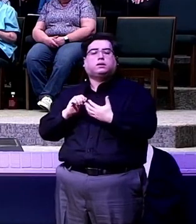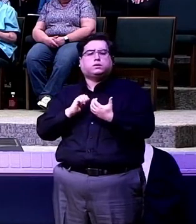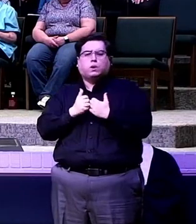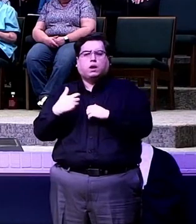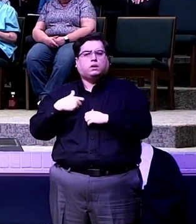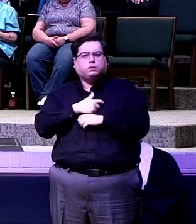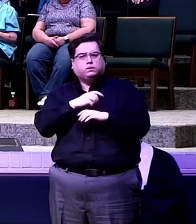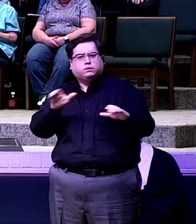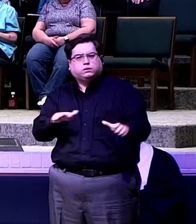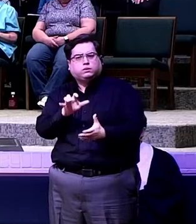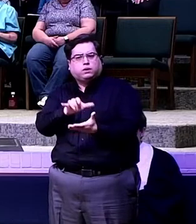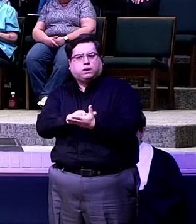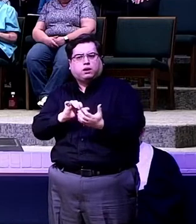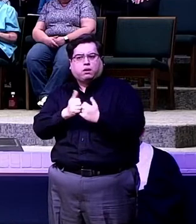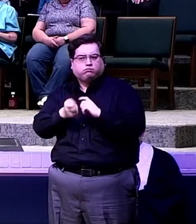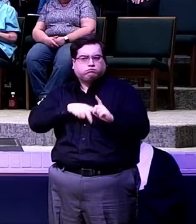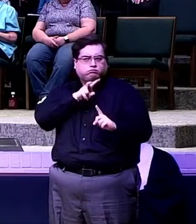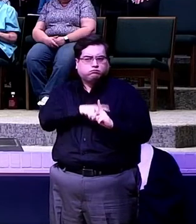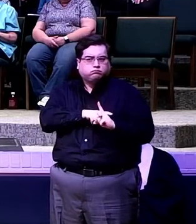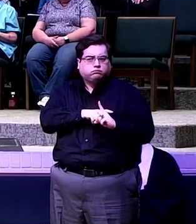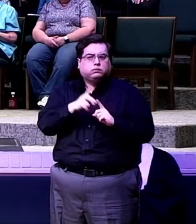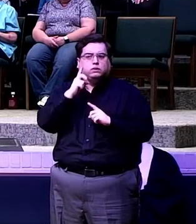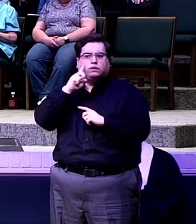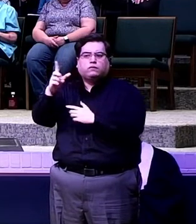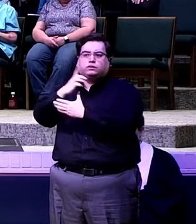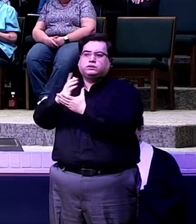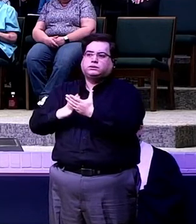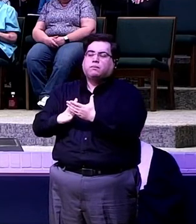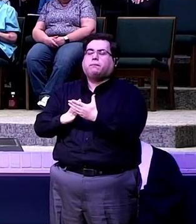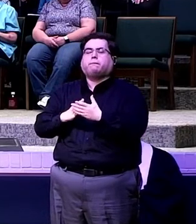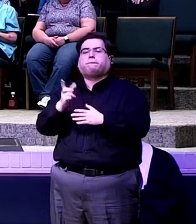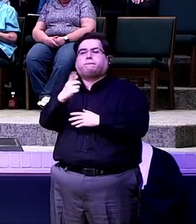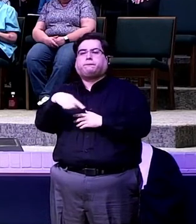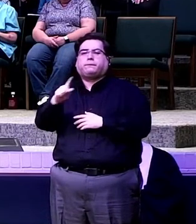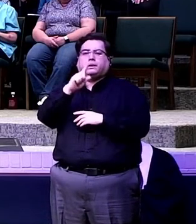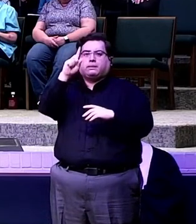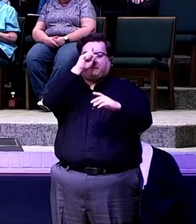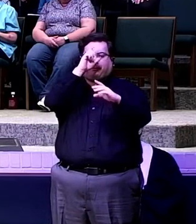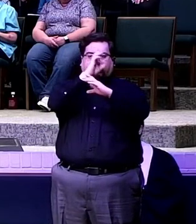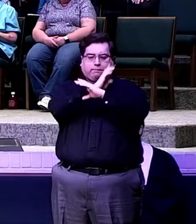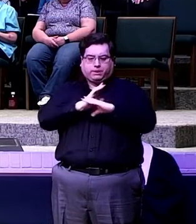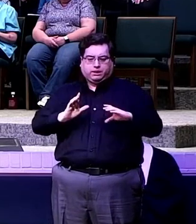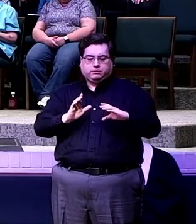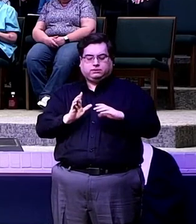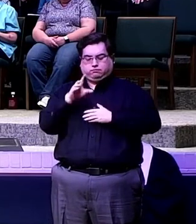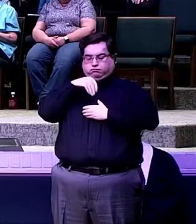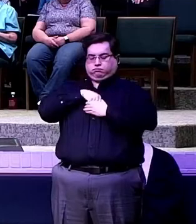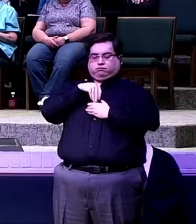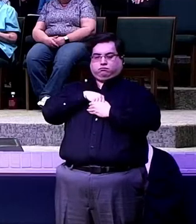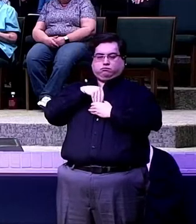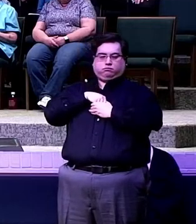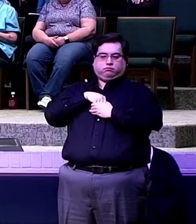that? For some, peace is an inner state of being.